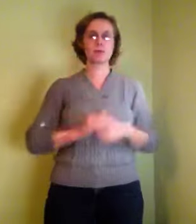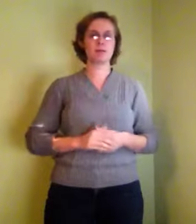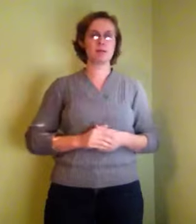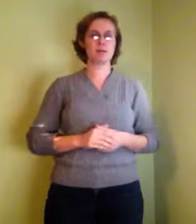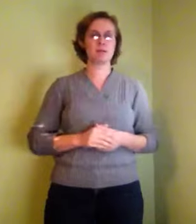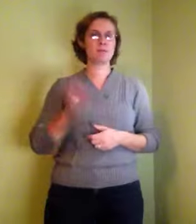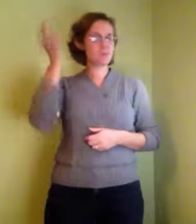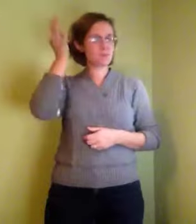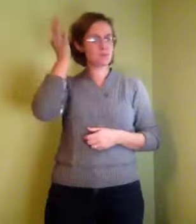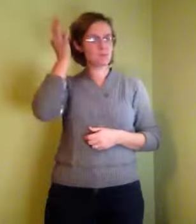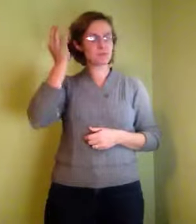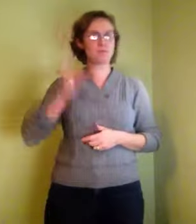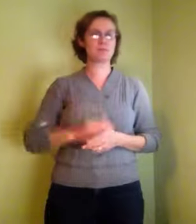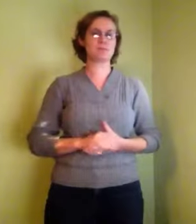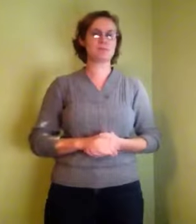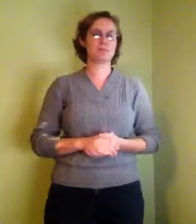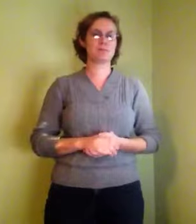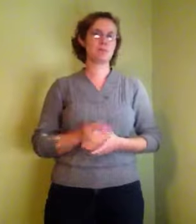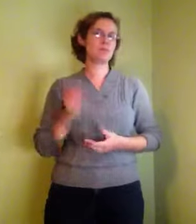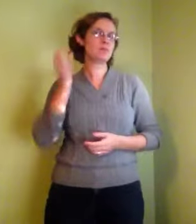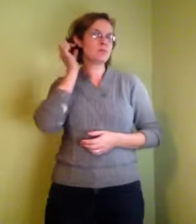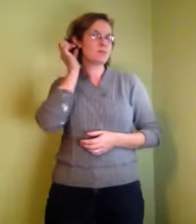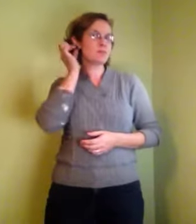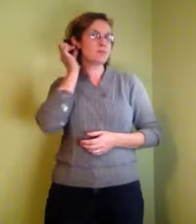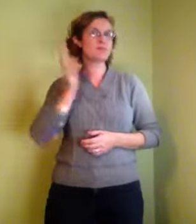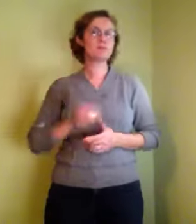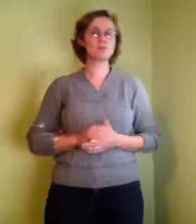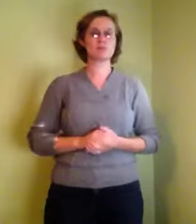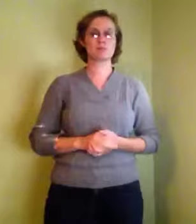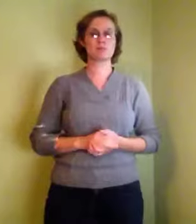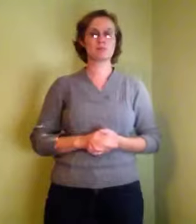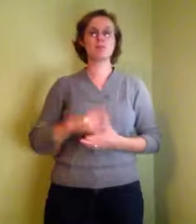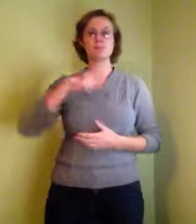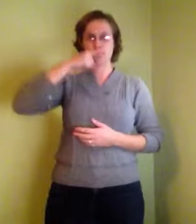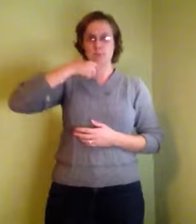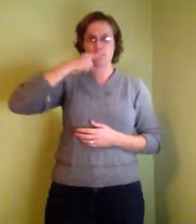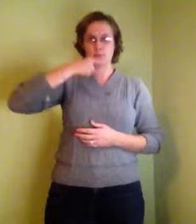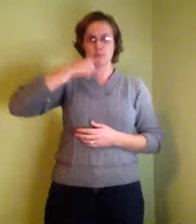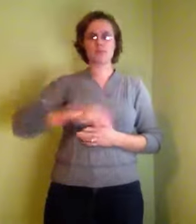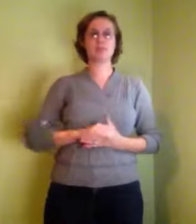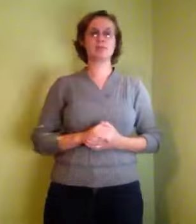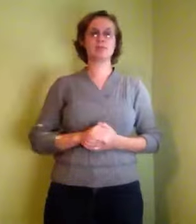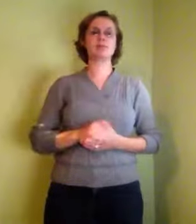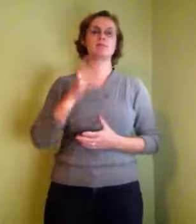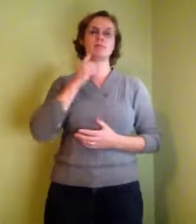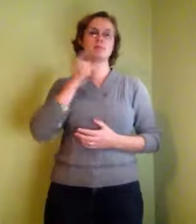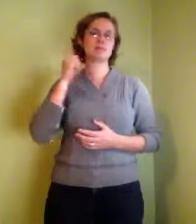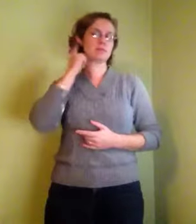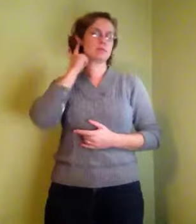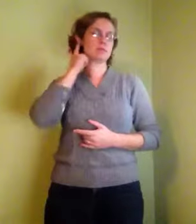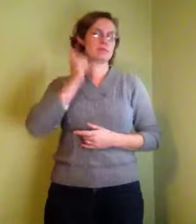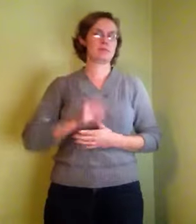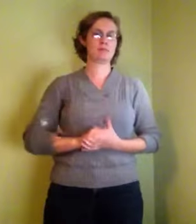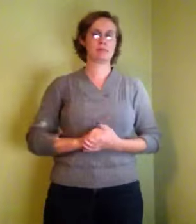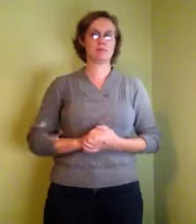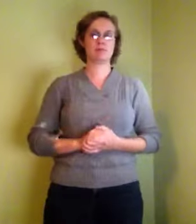Hair, Ear, Hearing, Death, Heart of